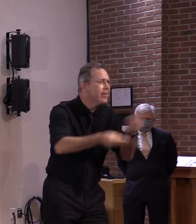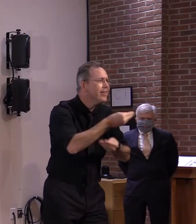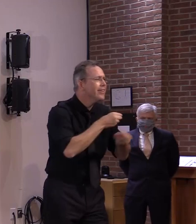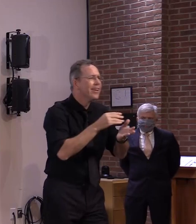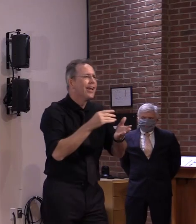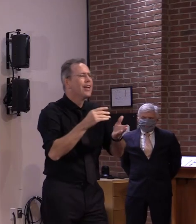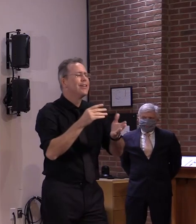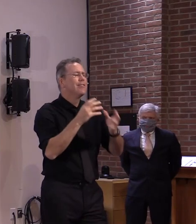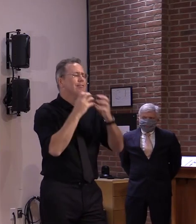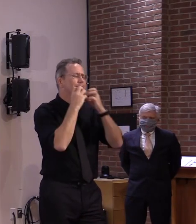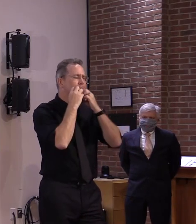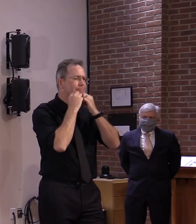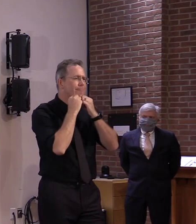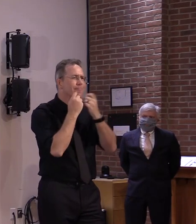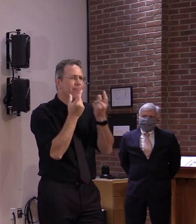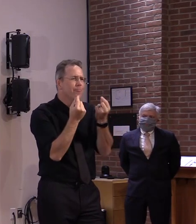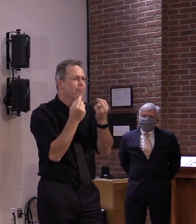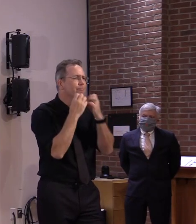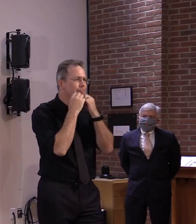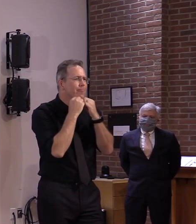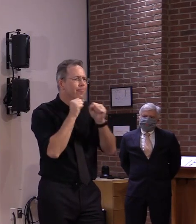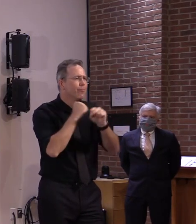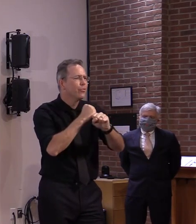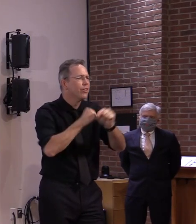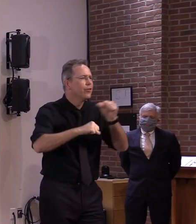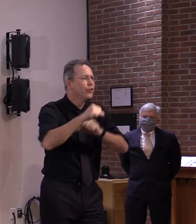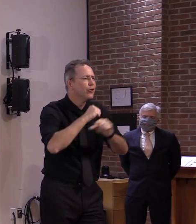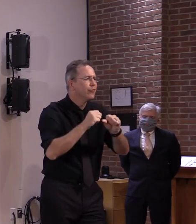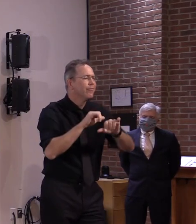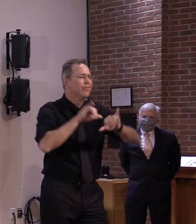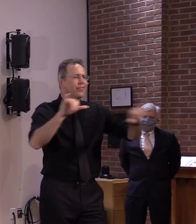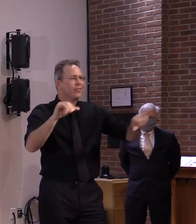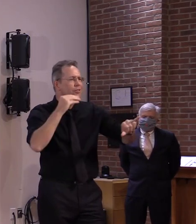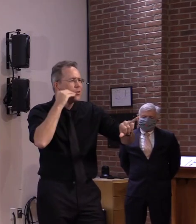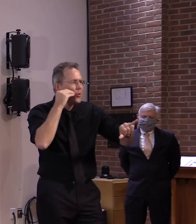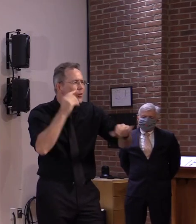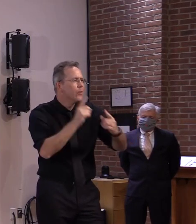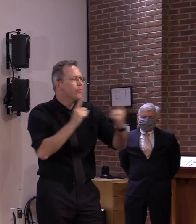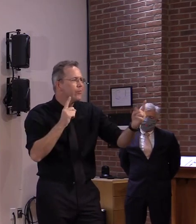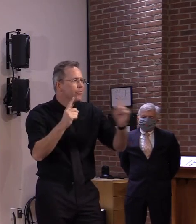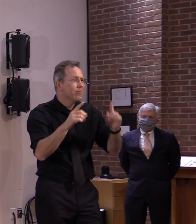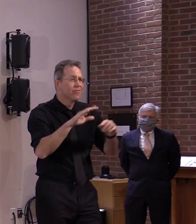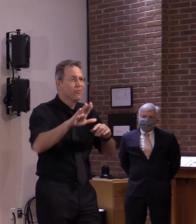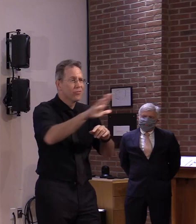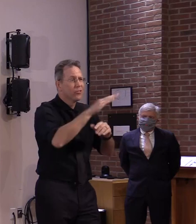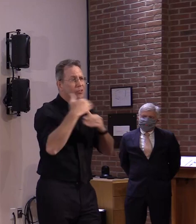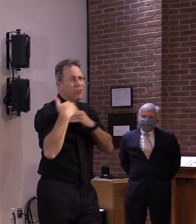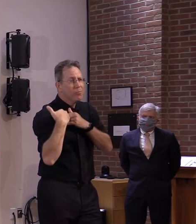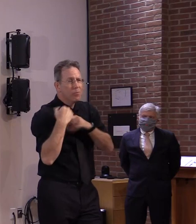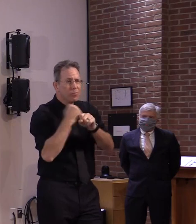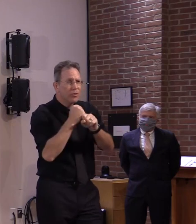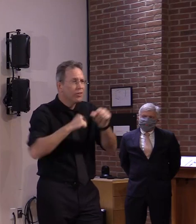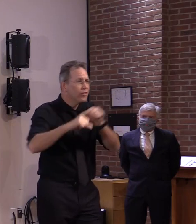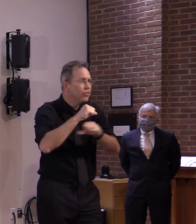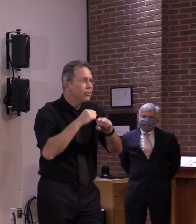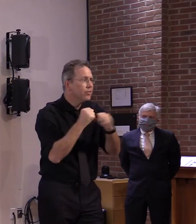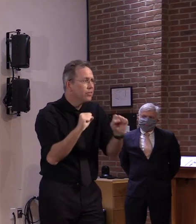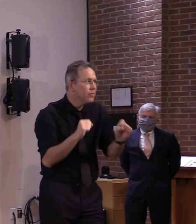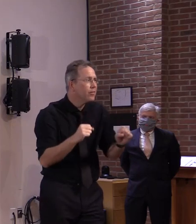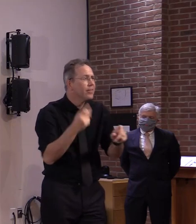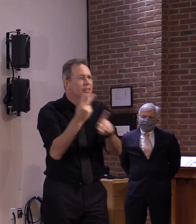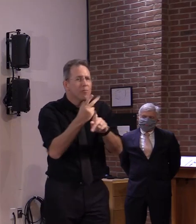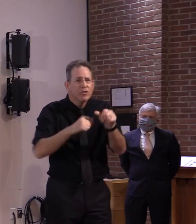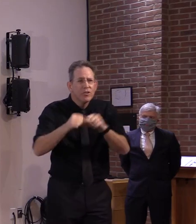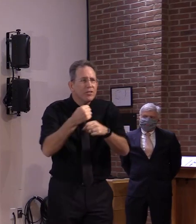to be with, but we all share responsibility to look out for one another. I ask you all to give this